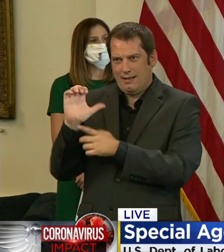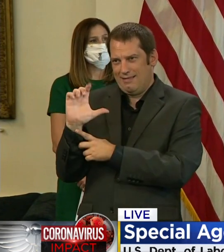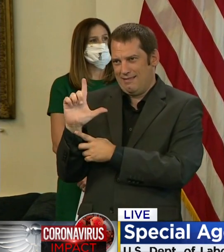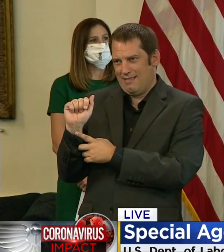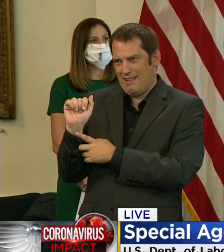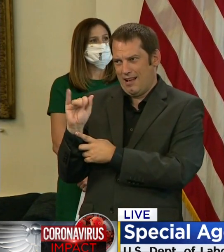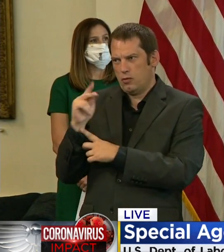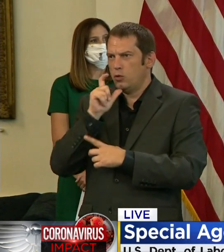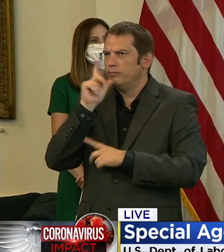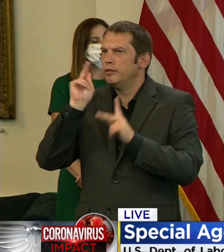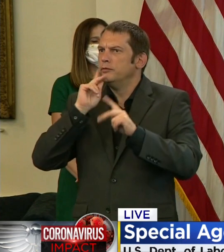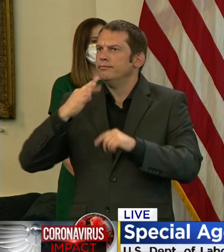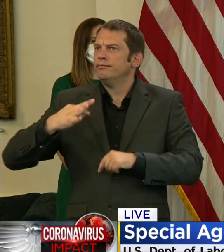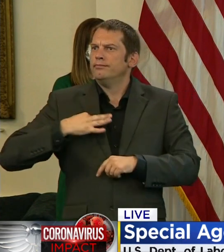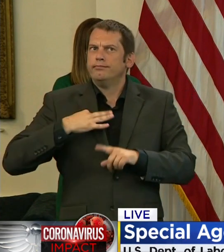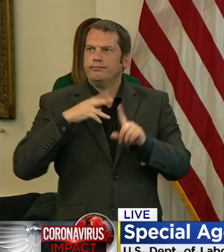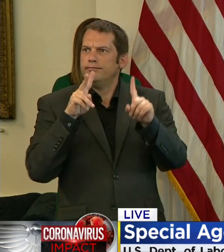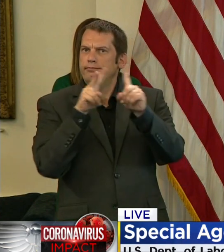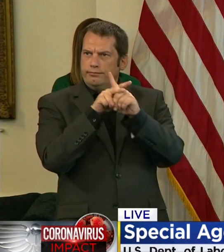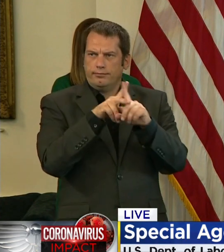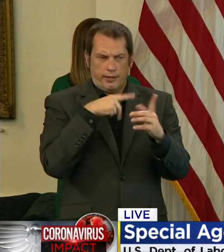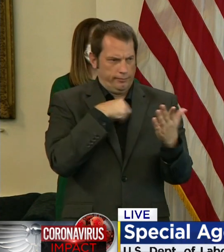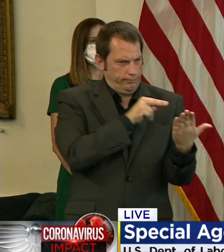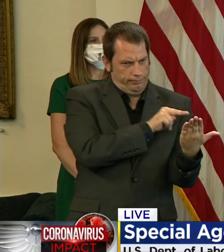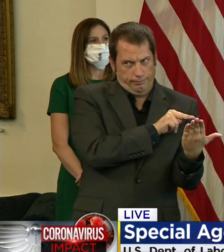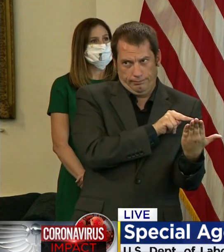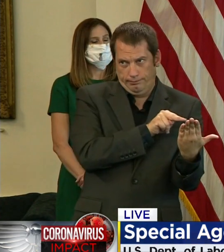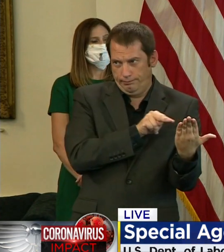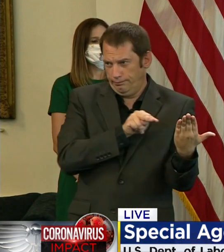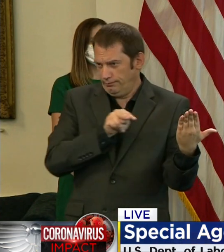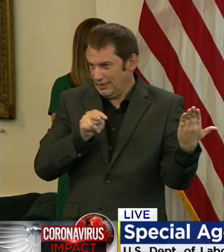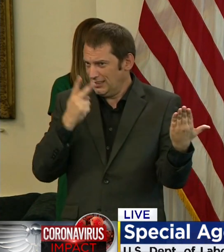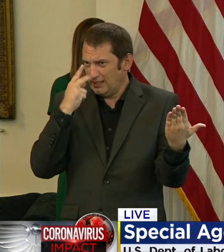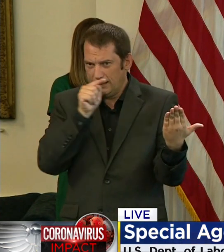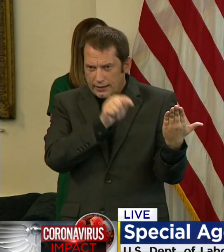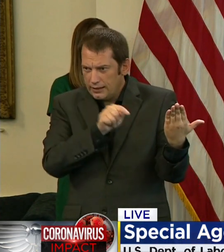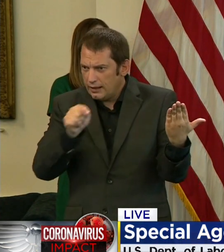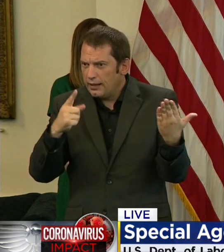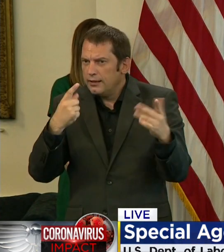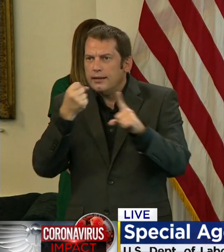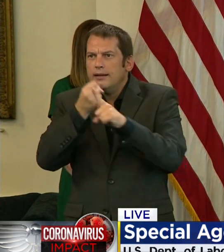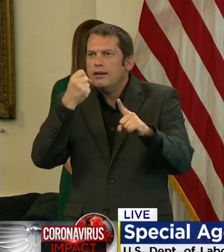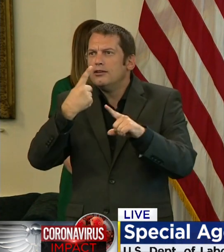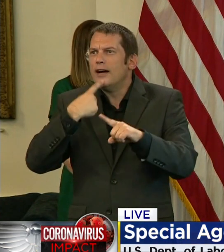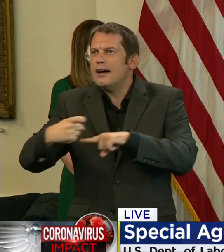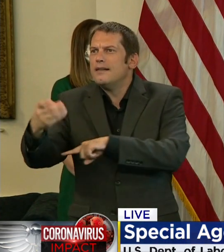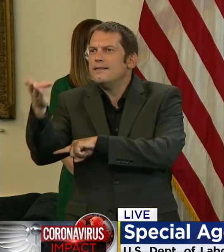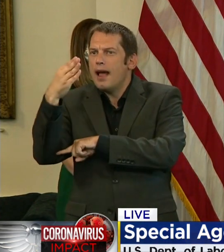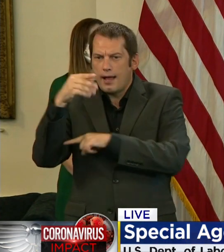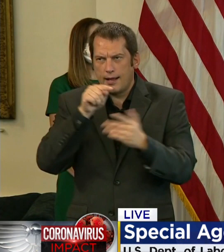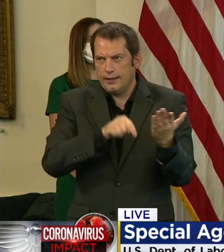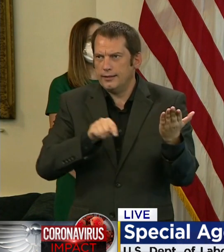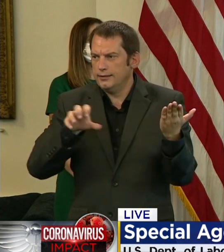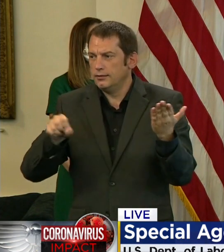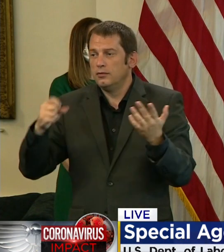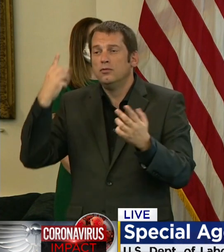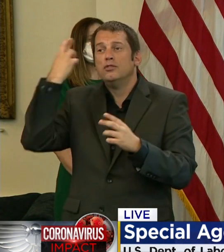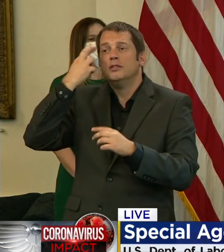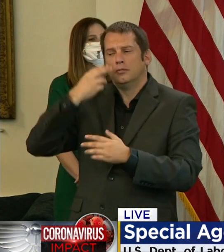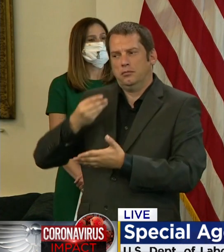to address fraud and prevent the loss of taxpayer funds to criminals who seek to exploit the system for personal